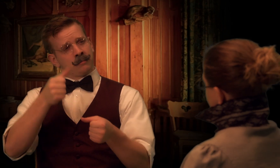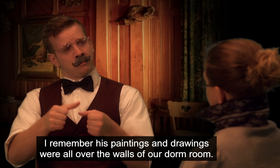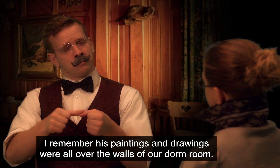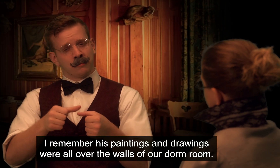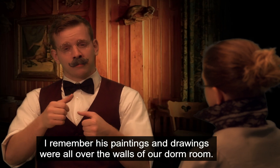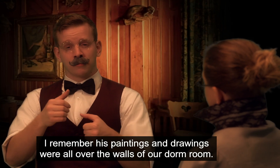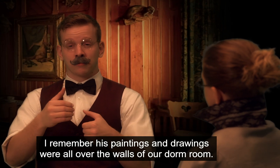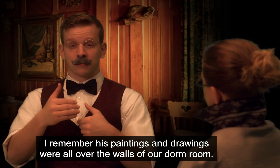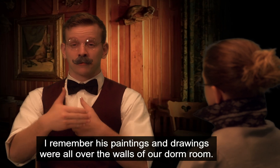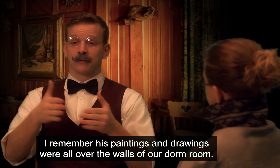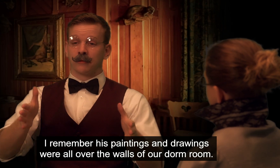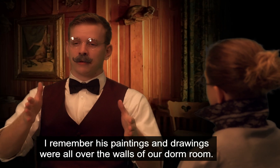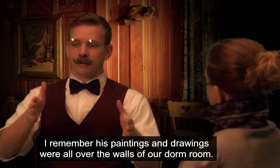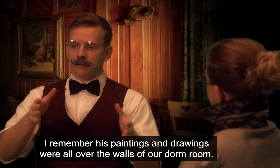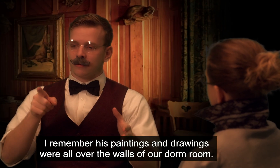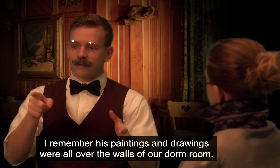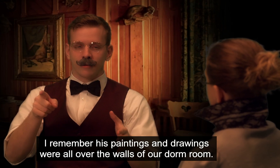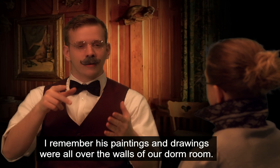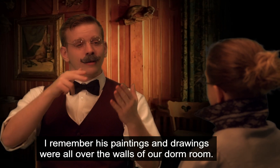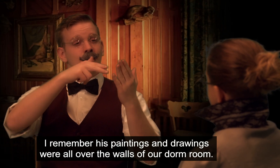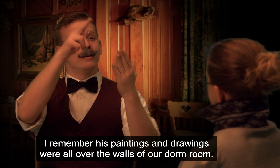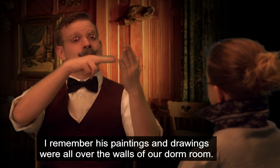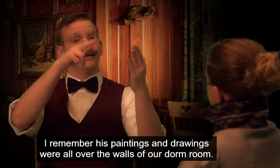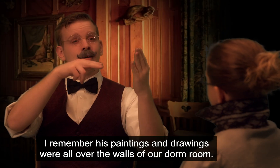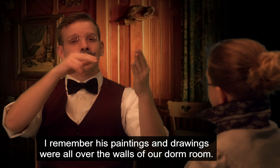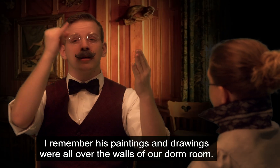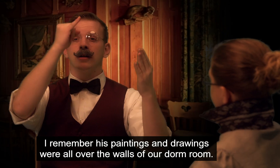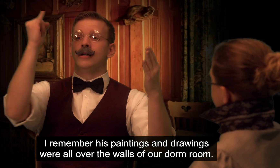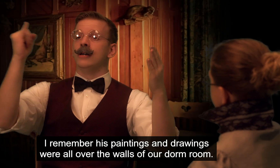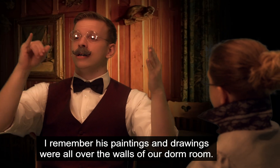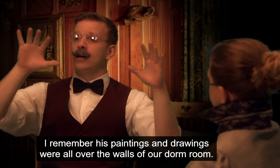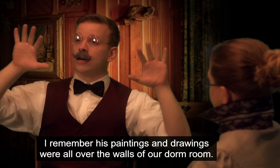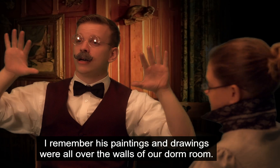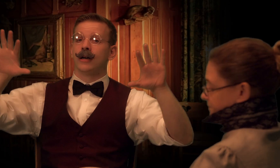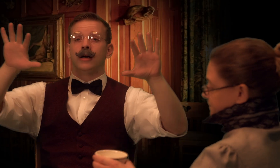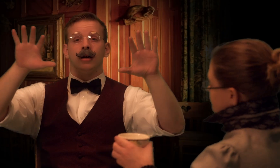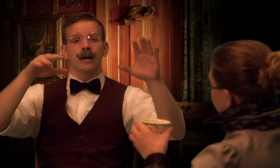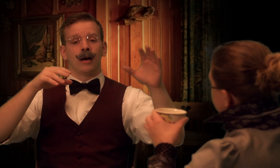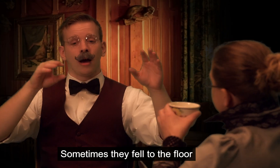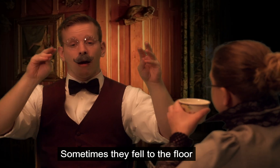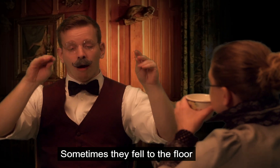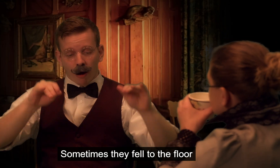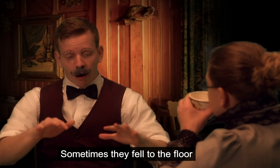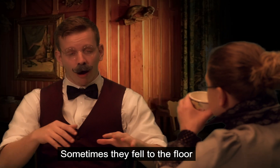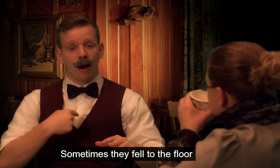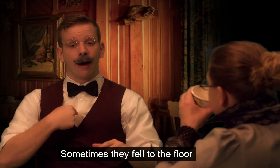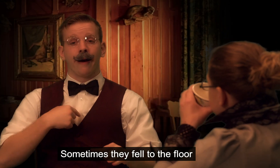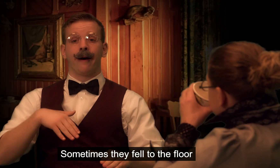I remember his paintings and drawings were all over the walls of our dorm room. Sometimes they fell to the floor